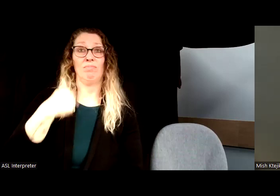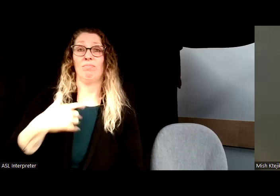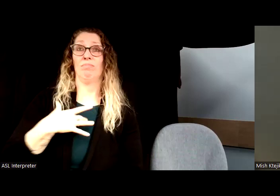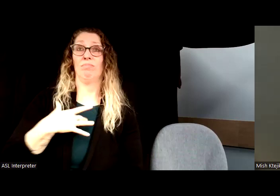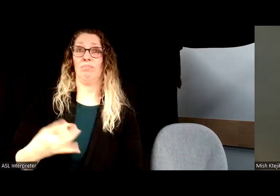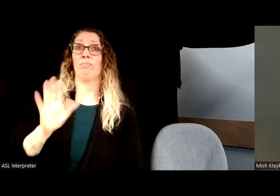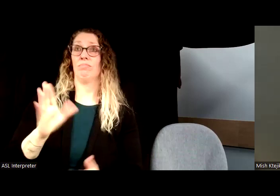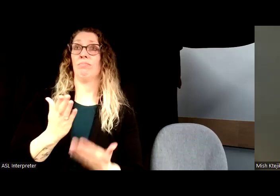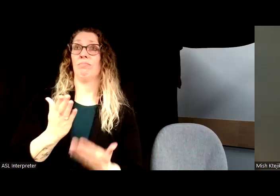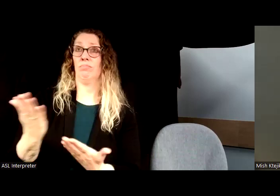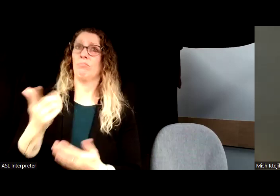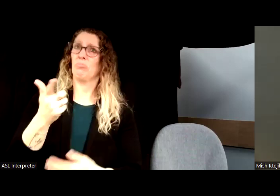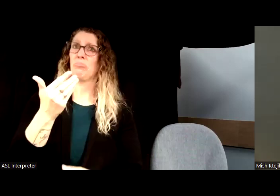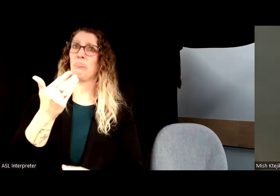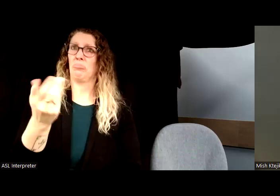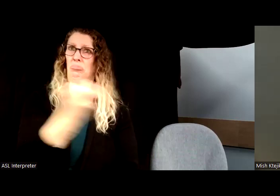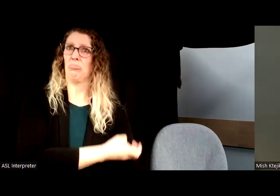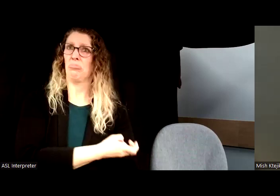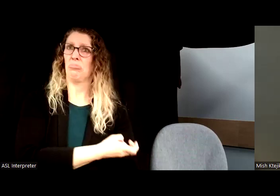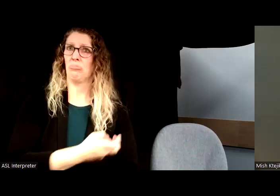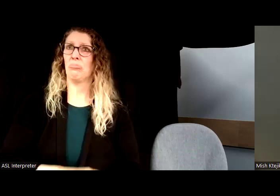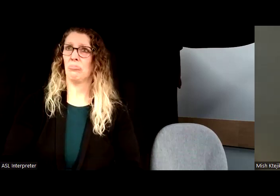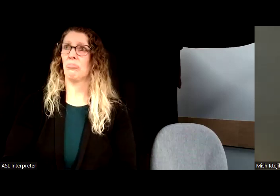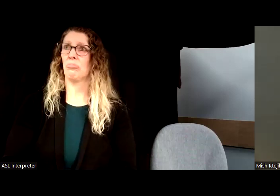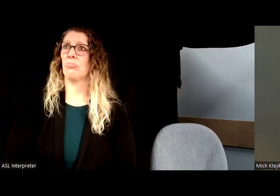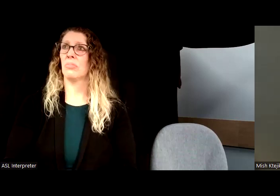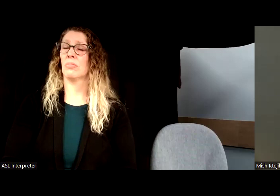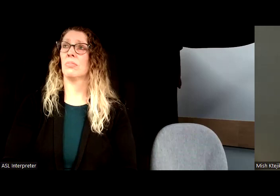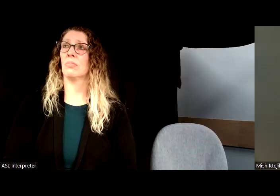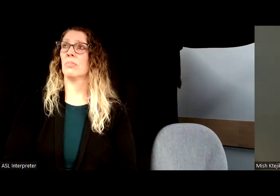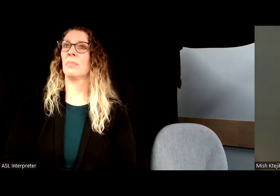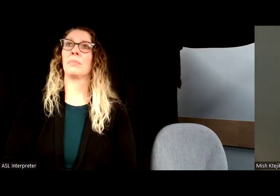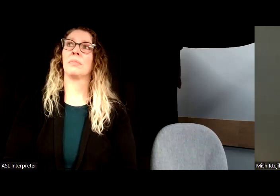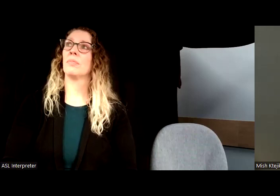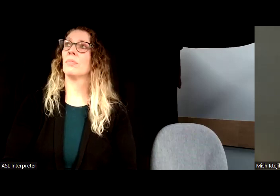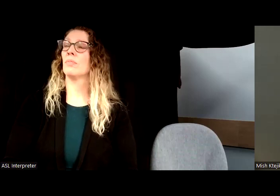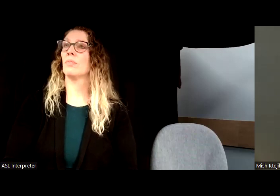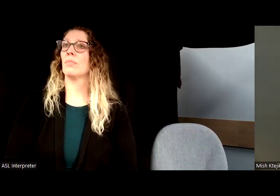would, if you want me to go up, is it under here? On camera?